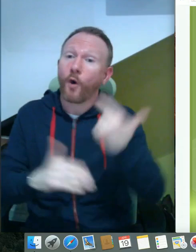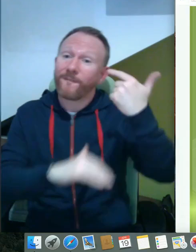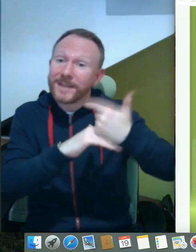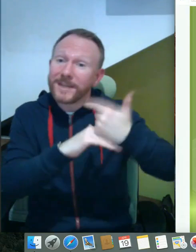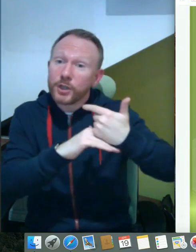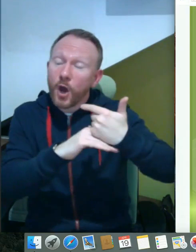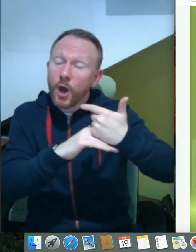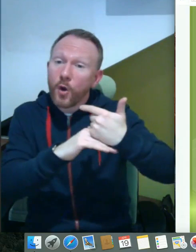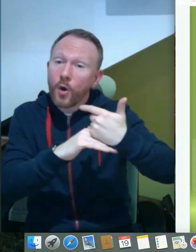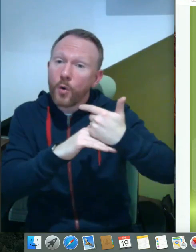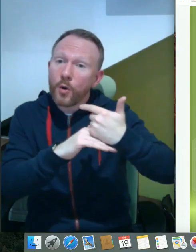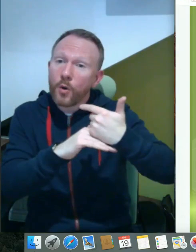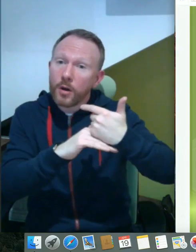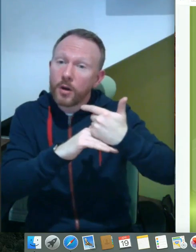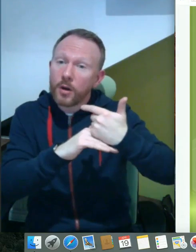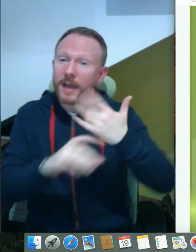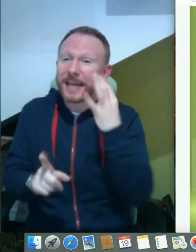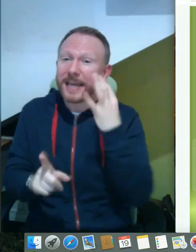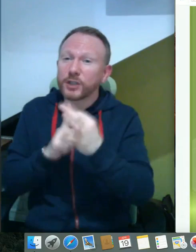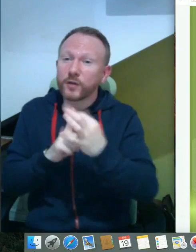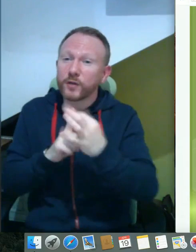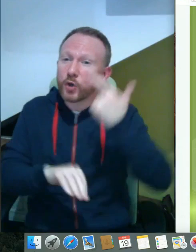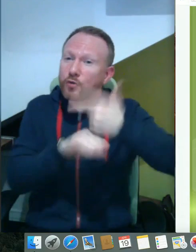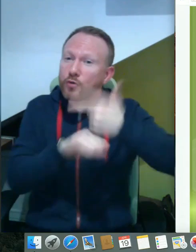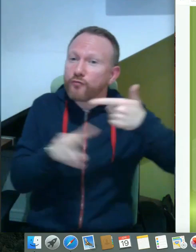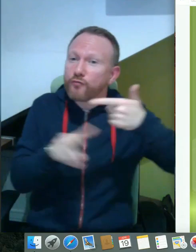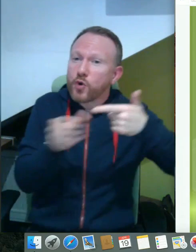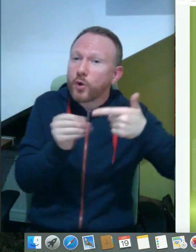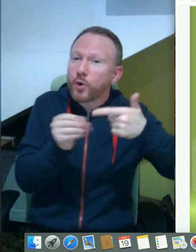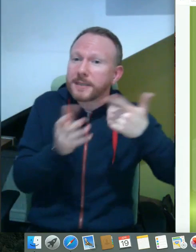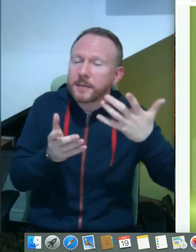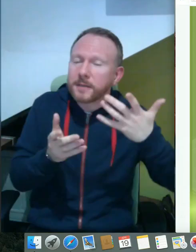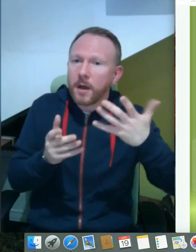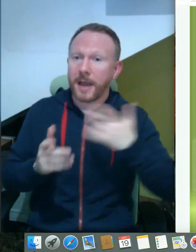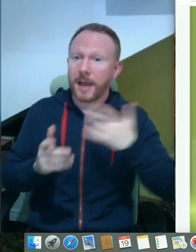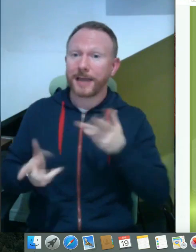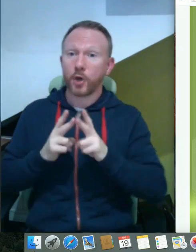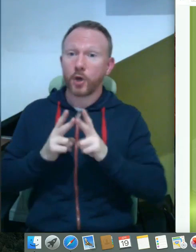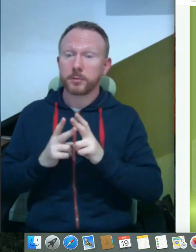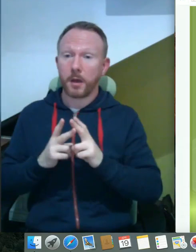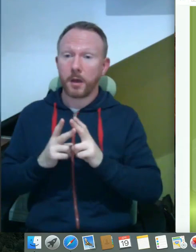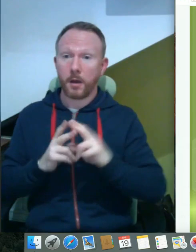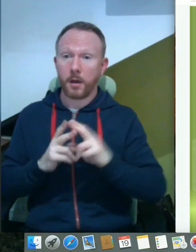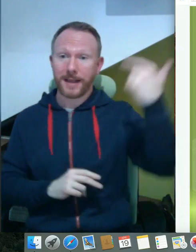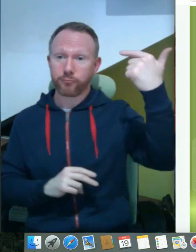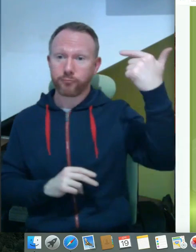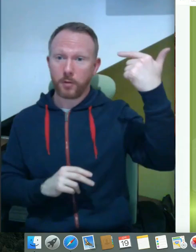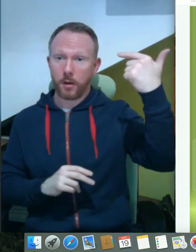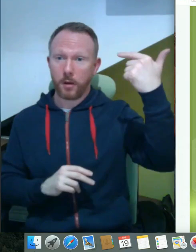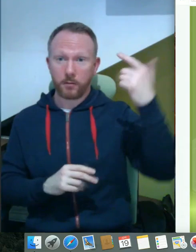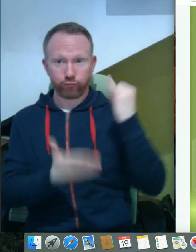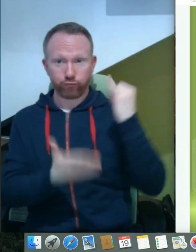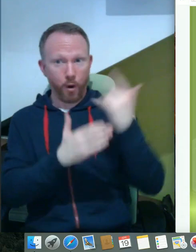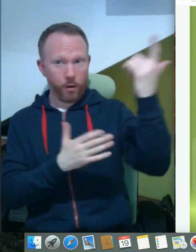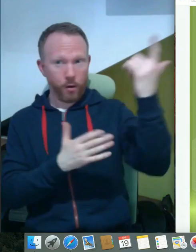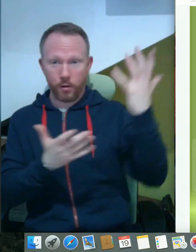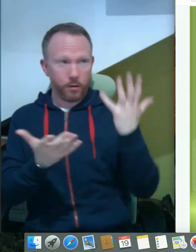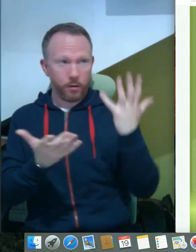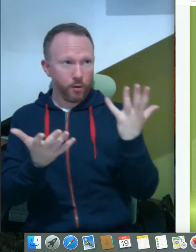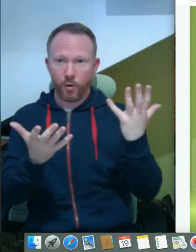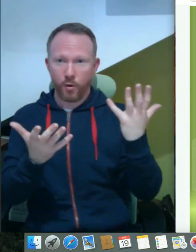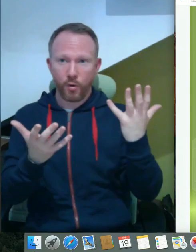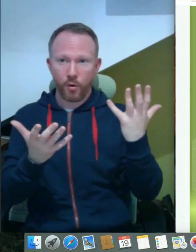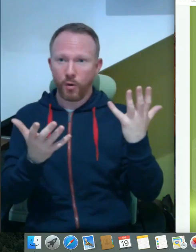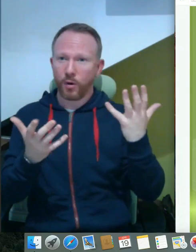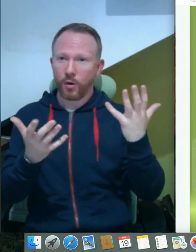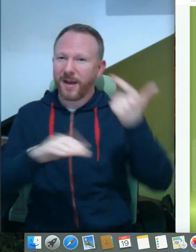Get it wrong? What does that mean? Why don't they position themselves or make sure that the video does capture